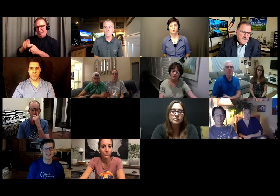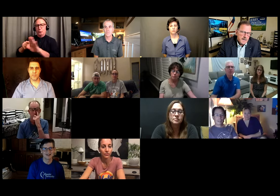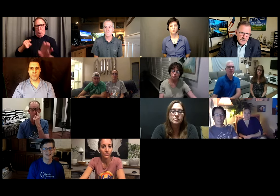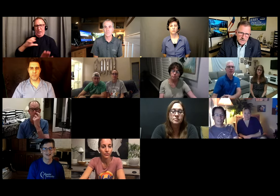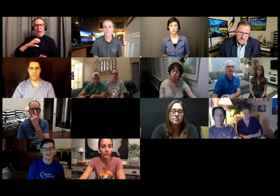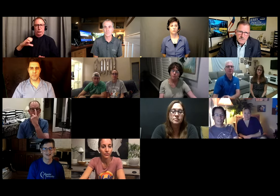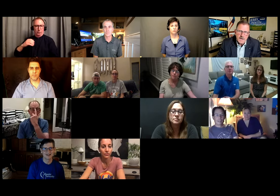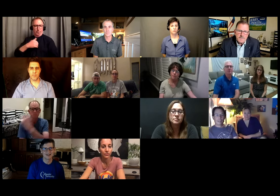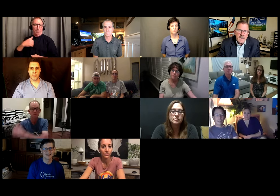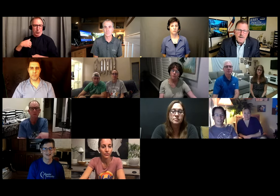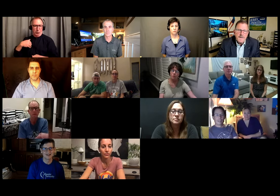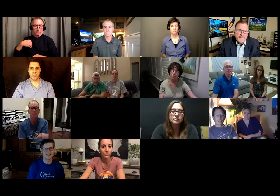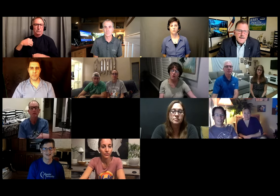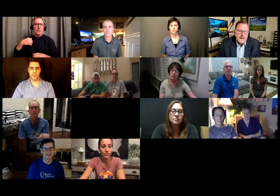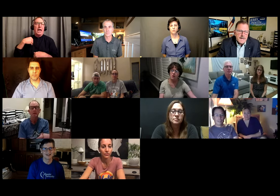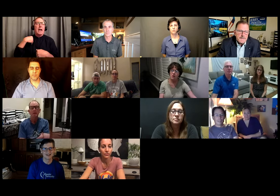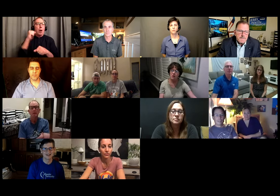a couple of years as your vice mayor.